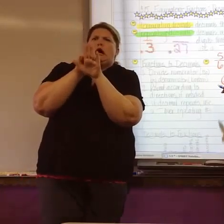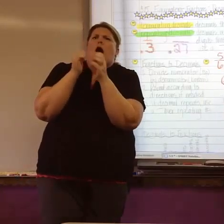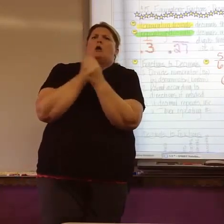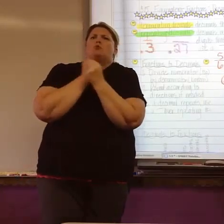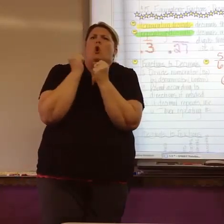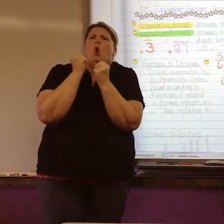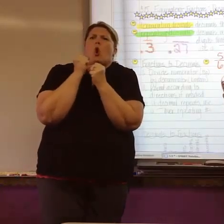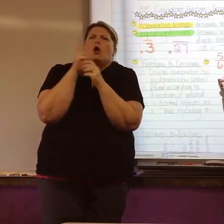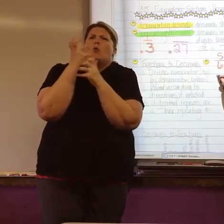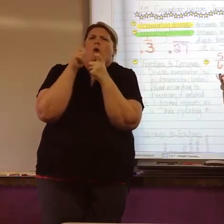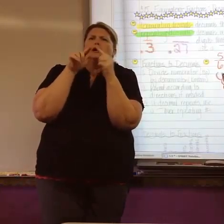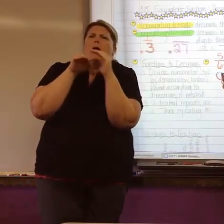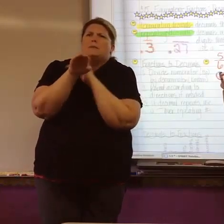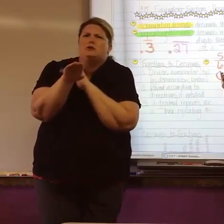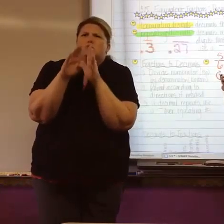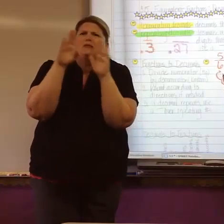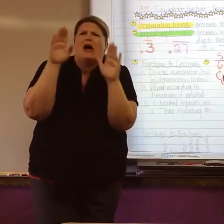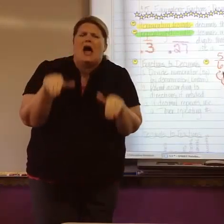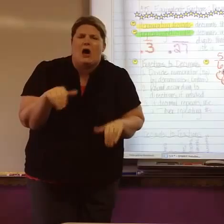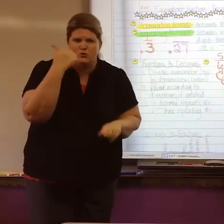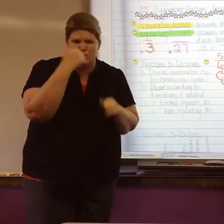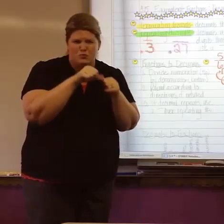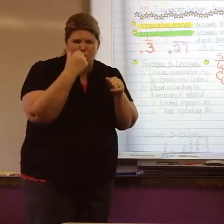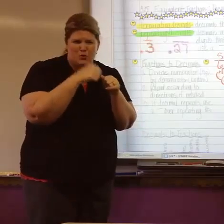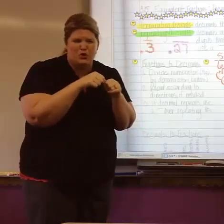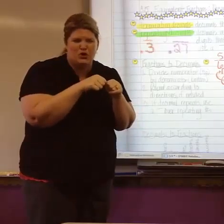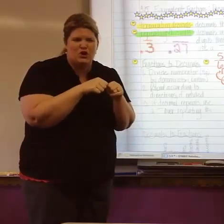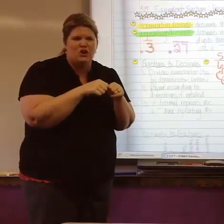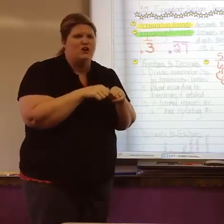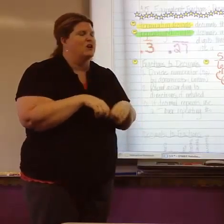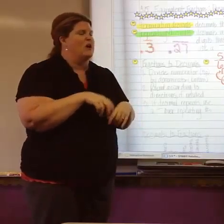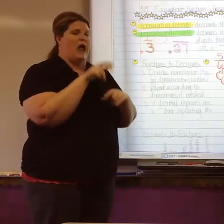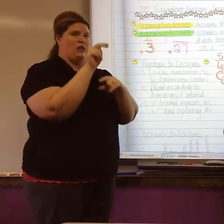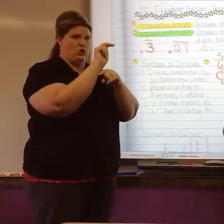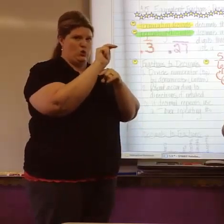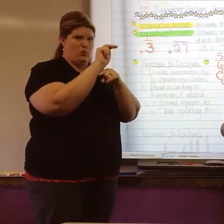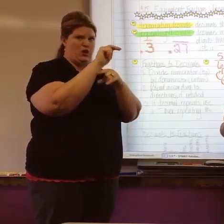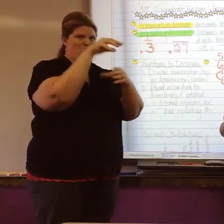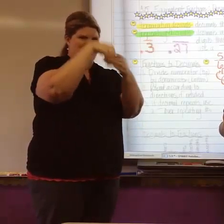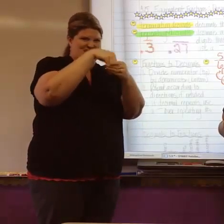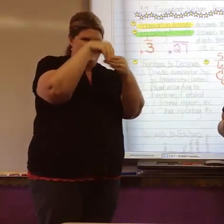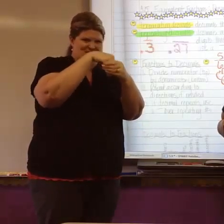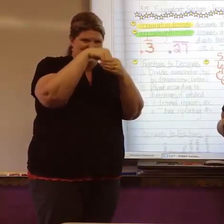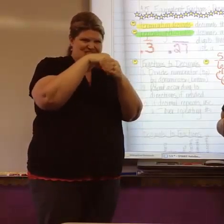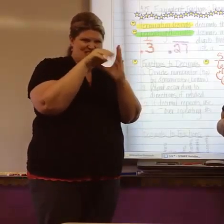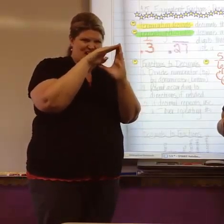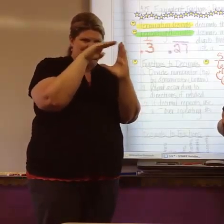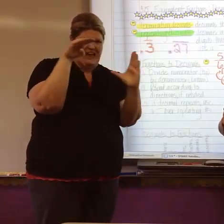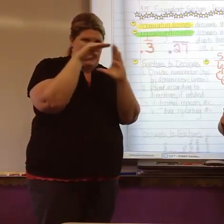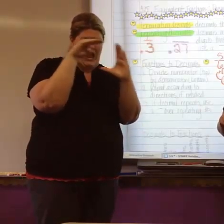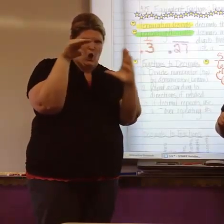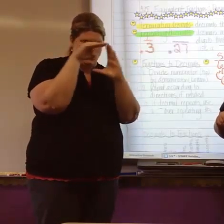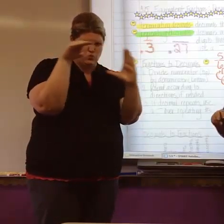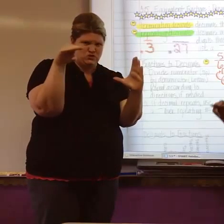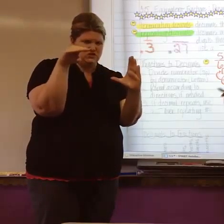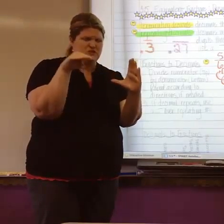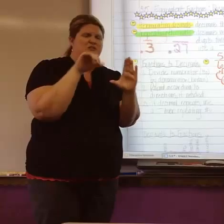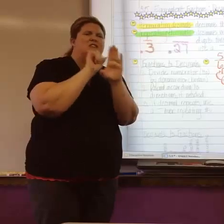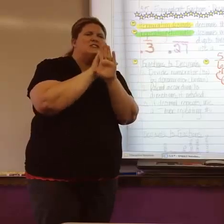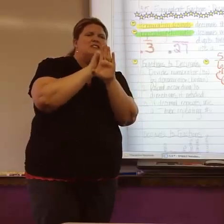cold. He wants in. He's going to come up here. He's going to knock on 3's door. Knock, knock, knock. Let me